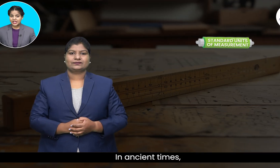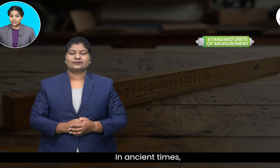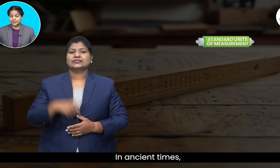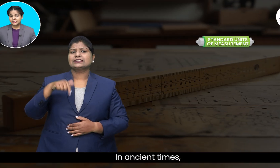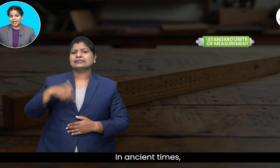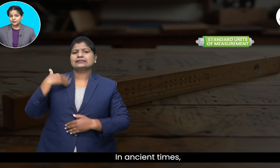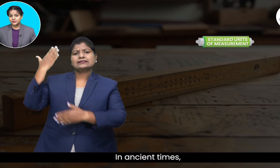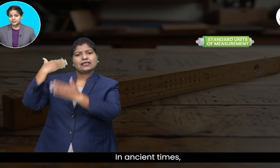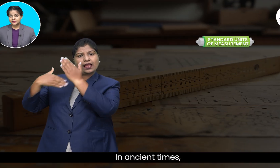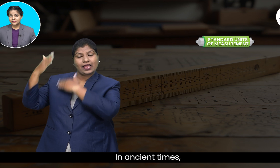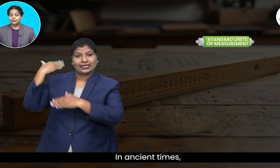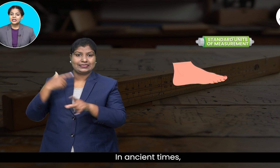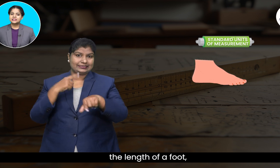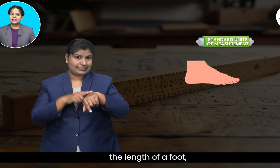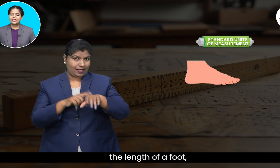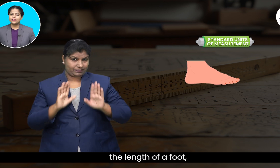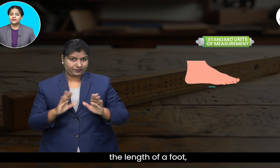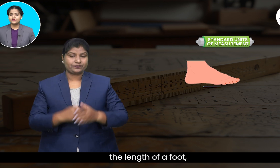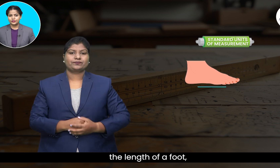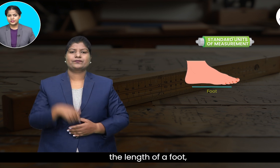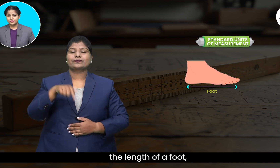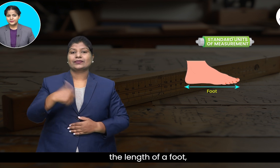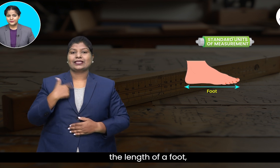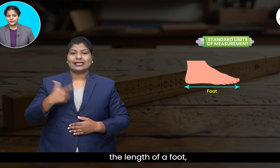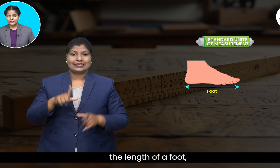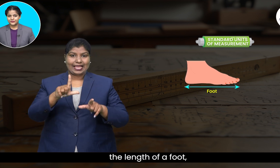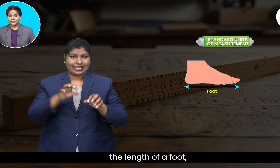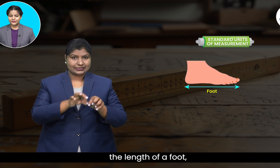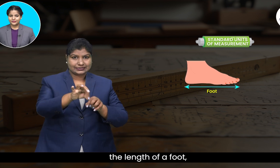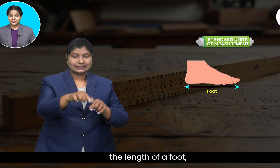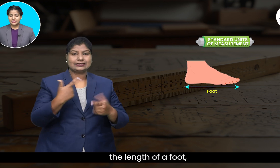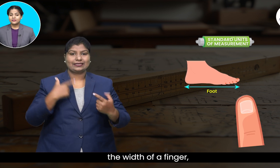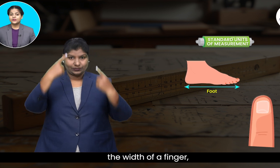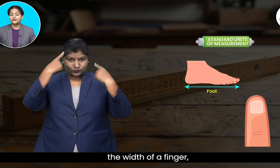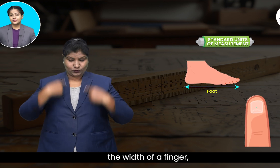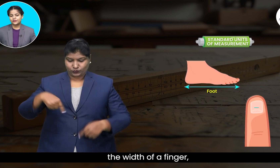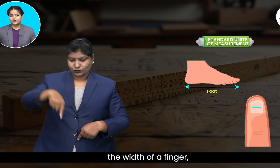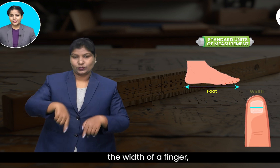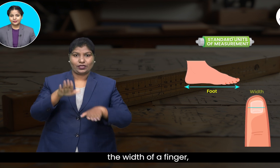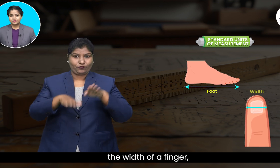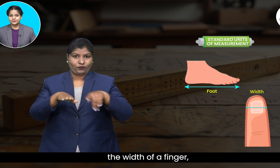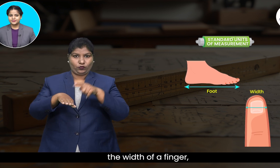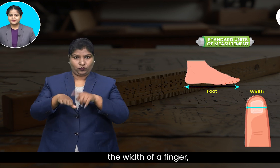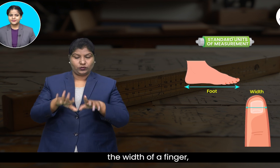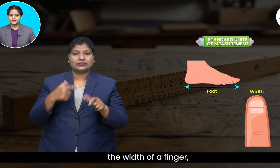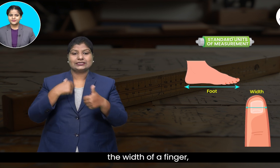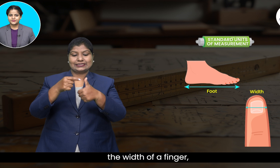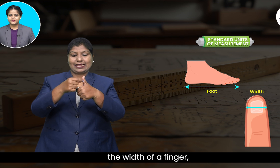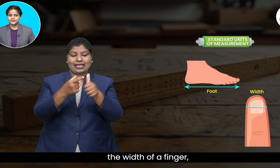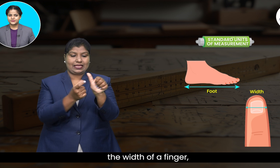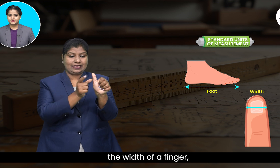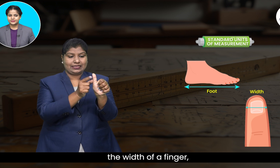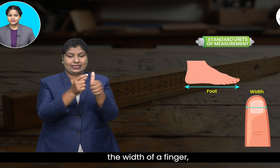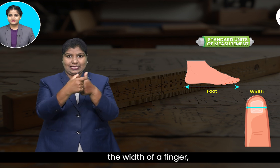In ancient times, the length of a foot, the width of a finger,